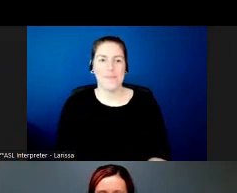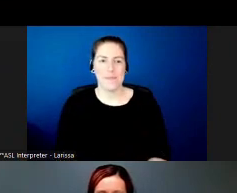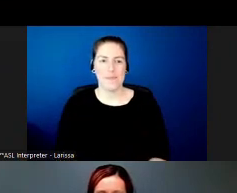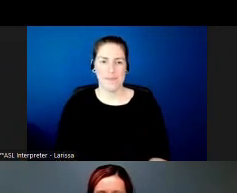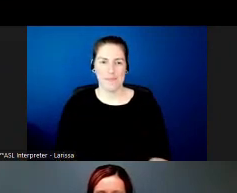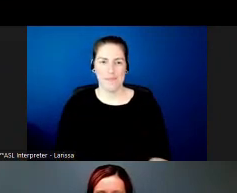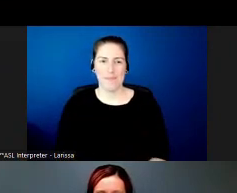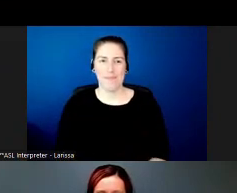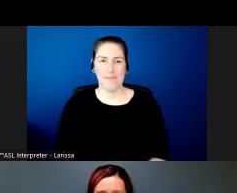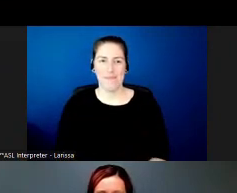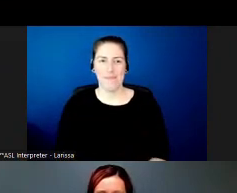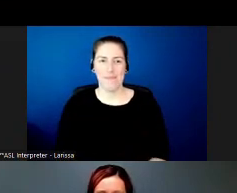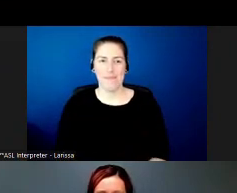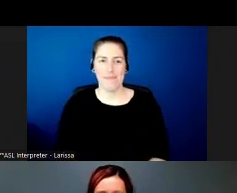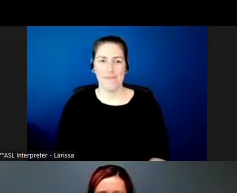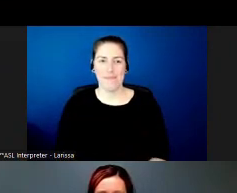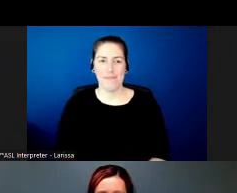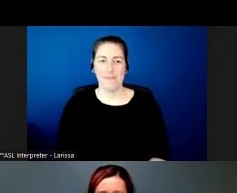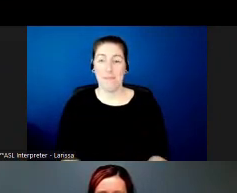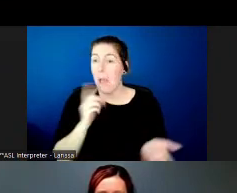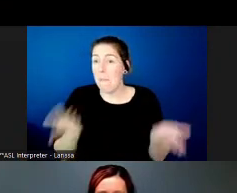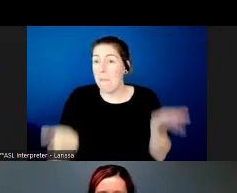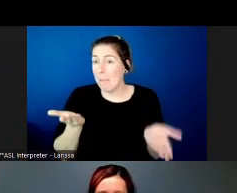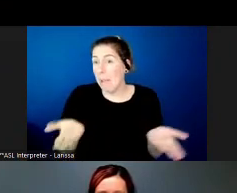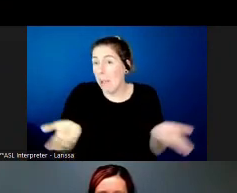Say maybe.